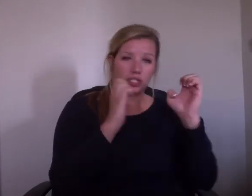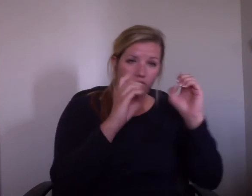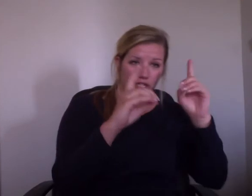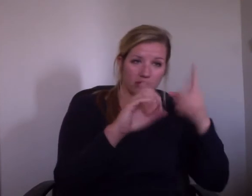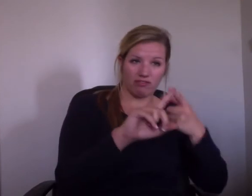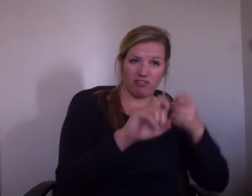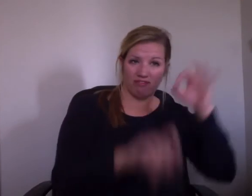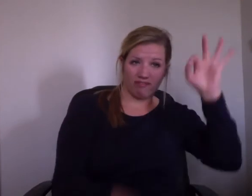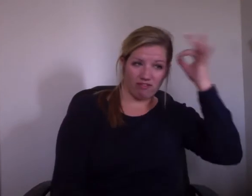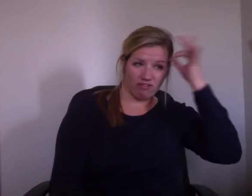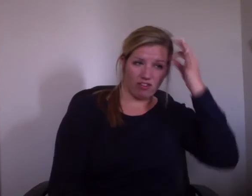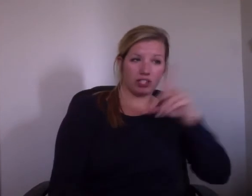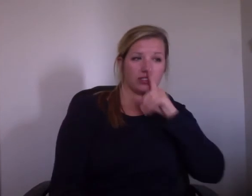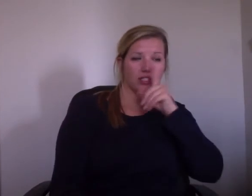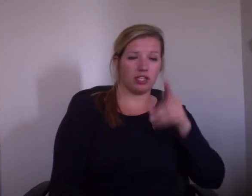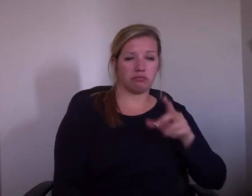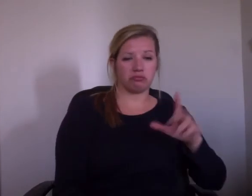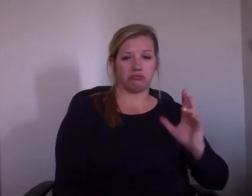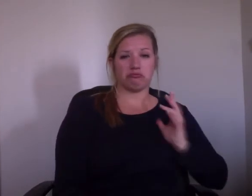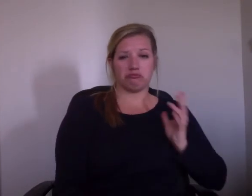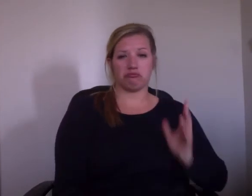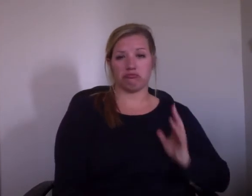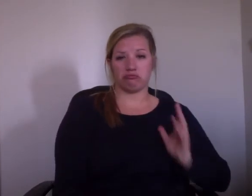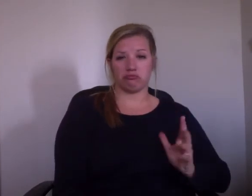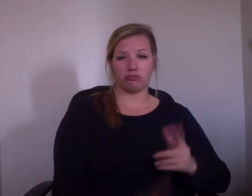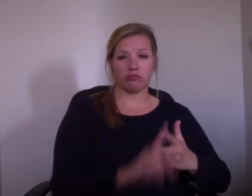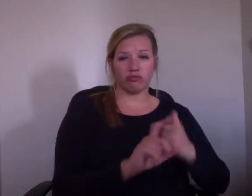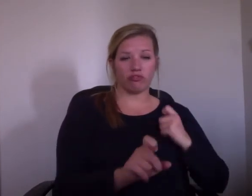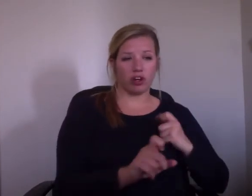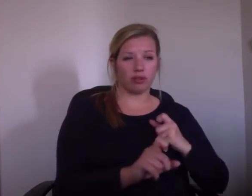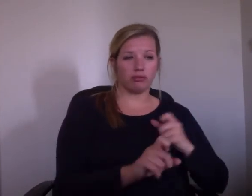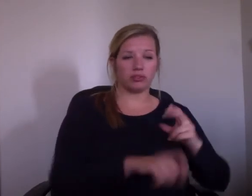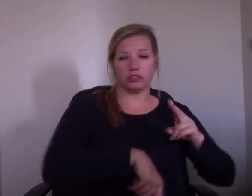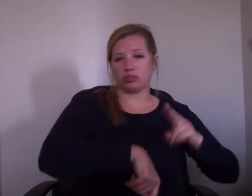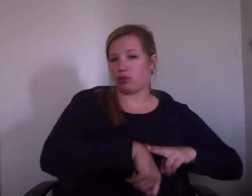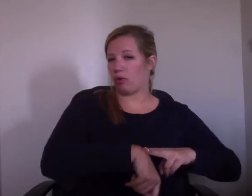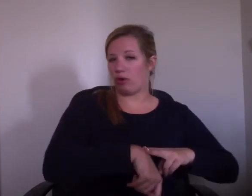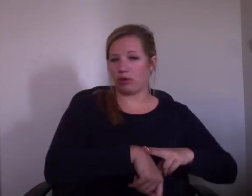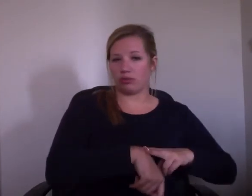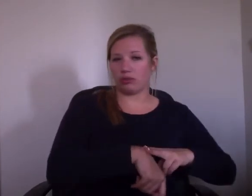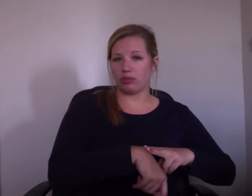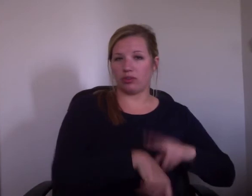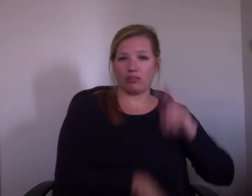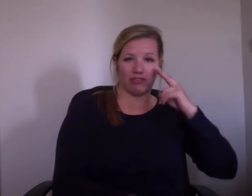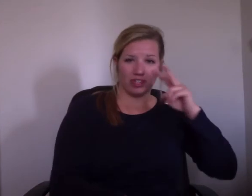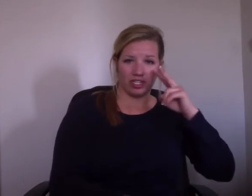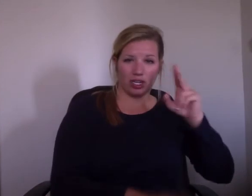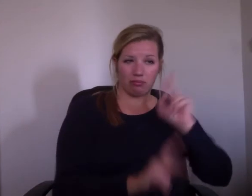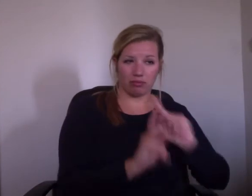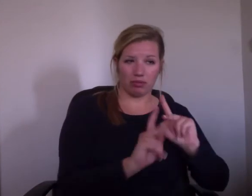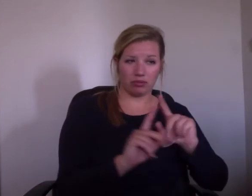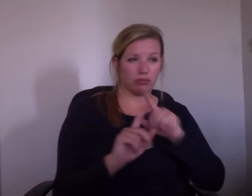the average poor Vietnamese peasant. And so not a very popular leader, to say the least.